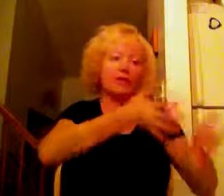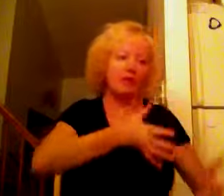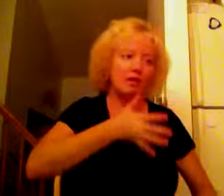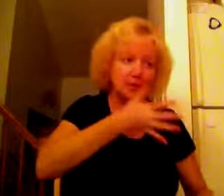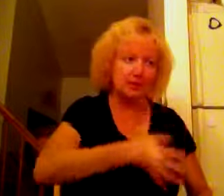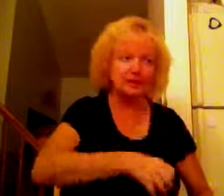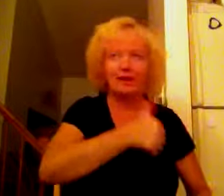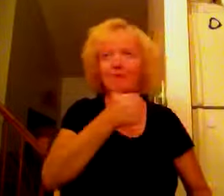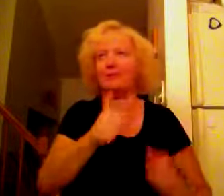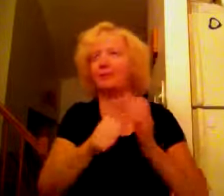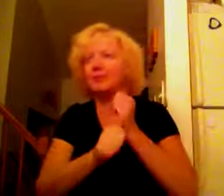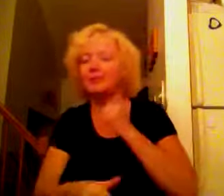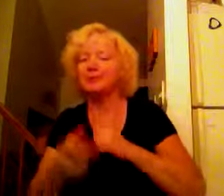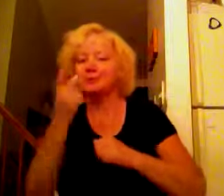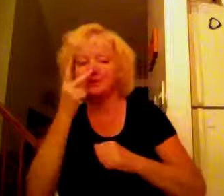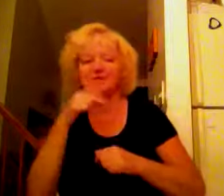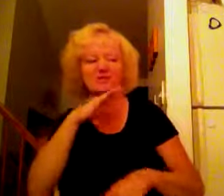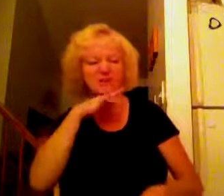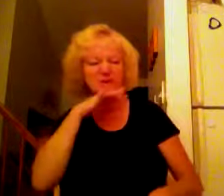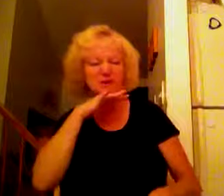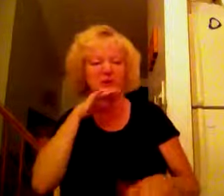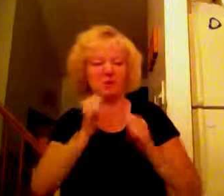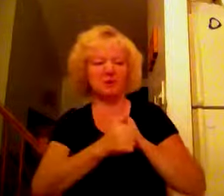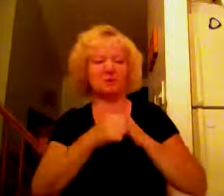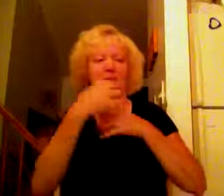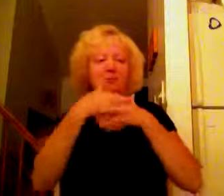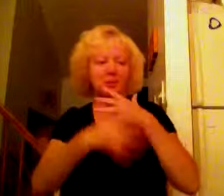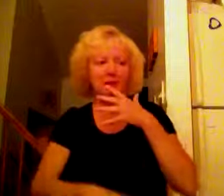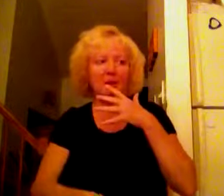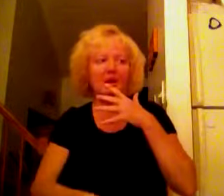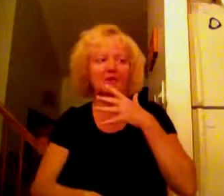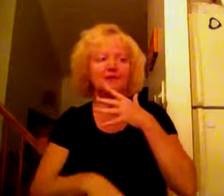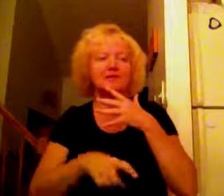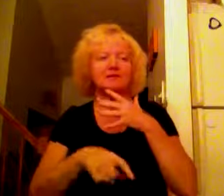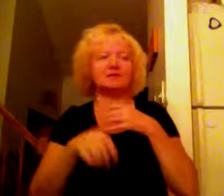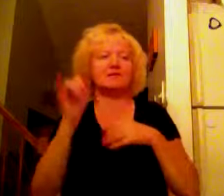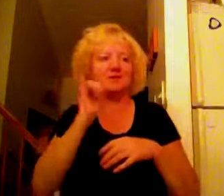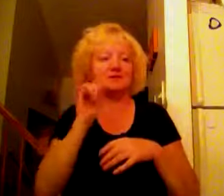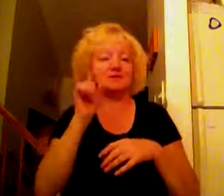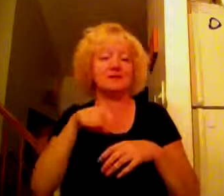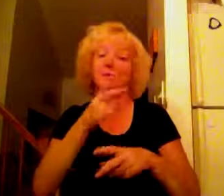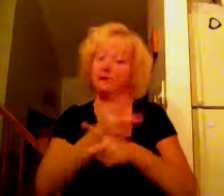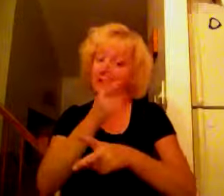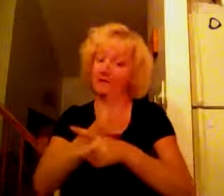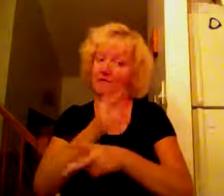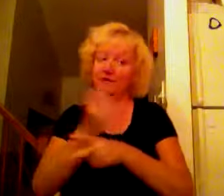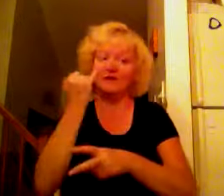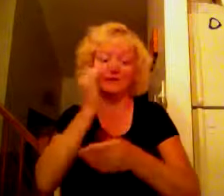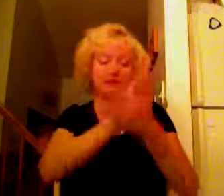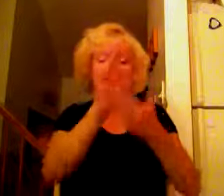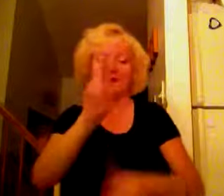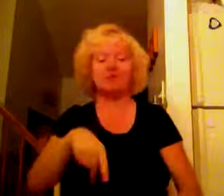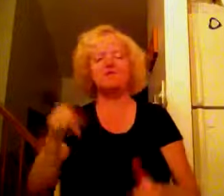blood, precautions must be taken when cleaning it up. Remember, first assess the situation and identify the